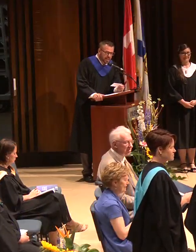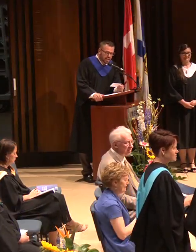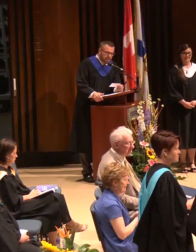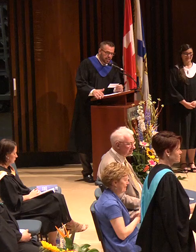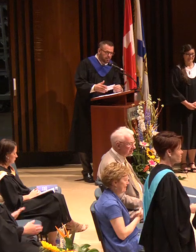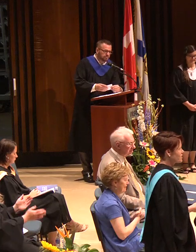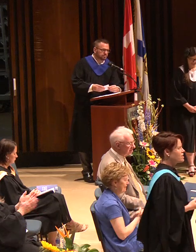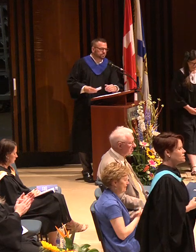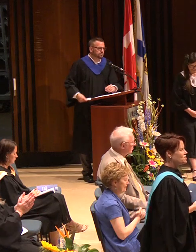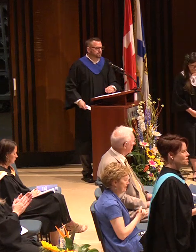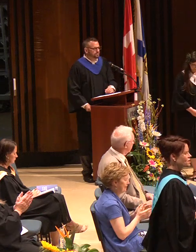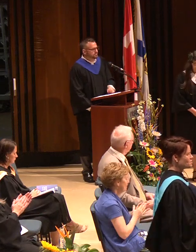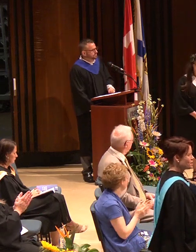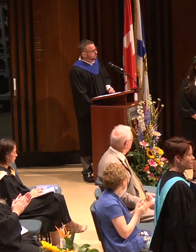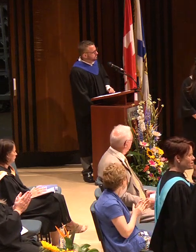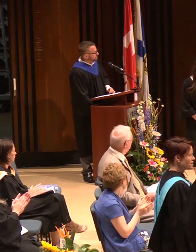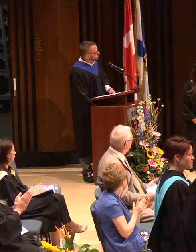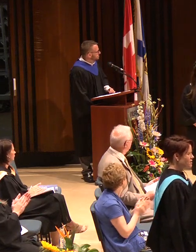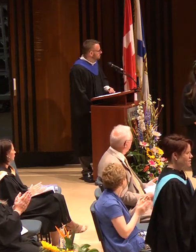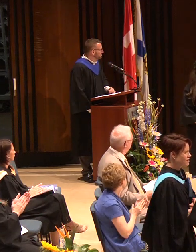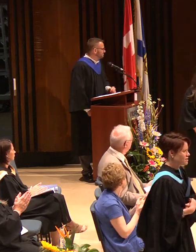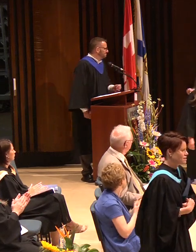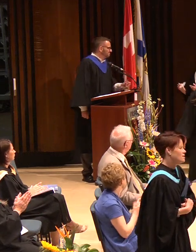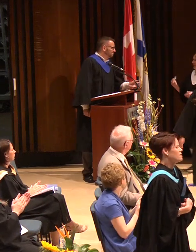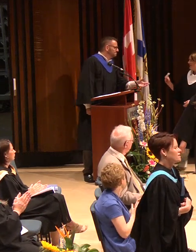Shelby Kennedy.